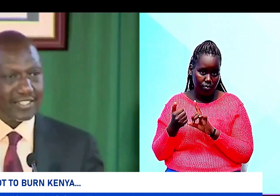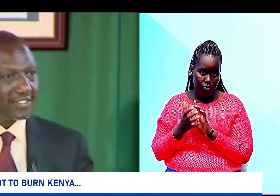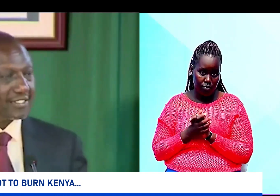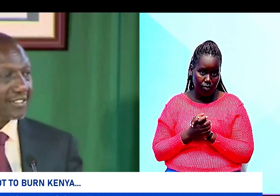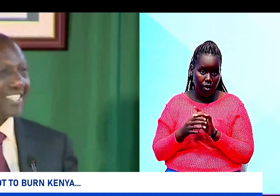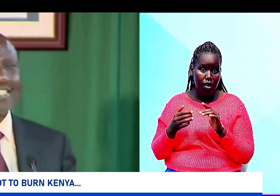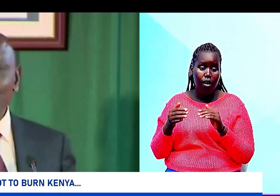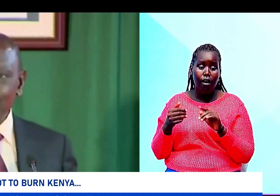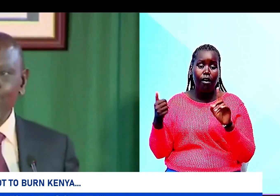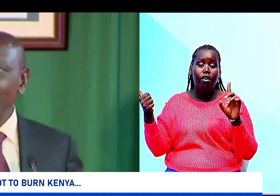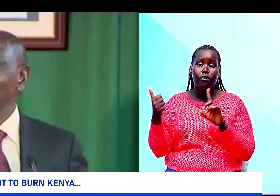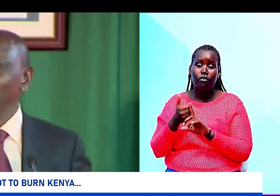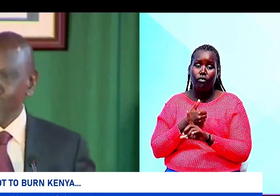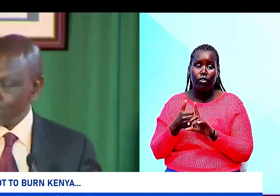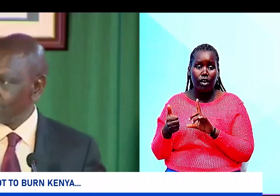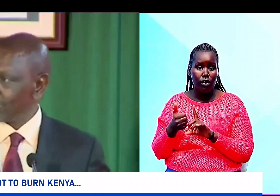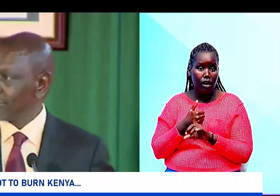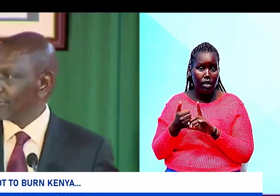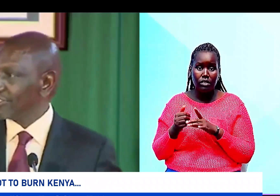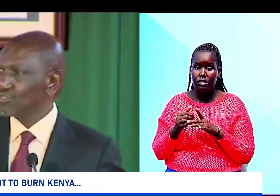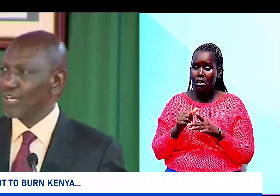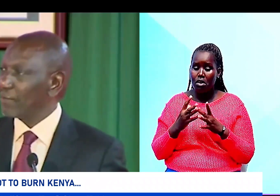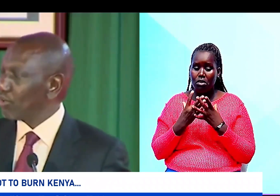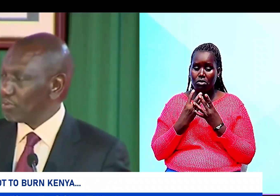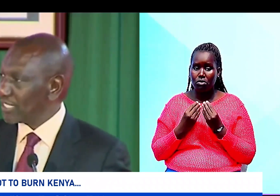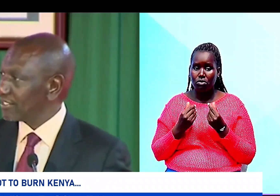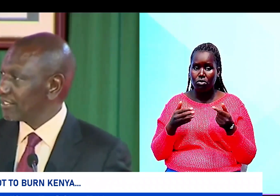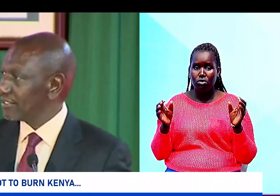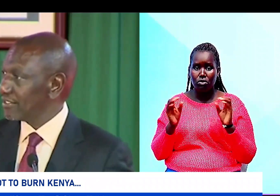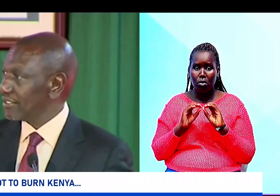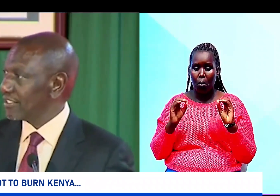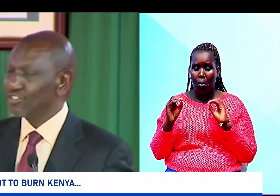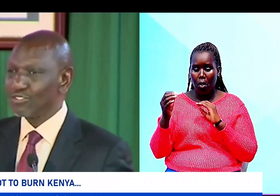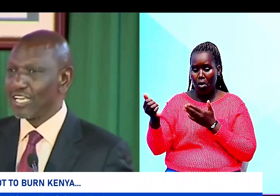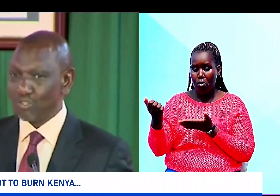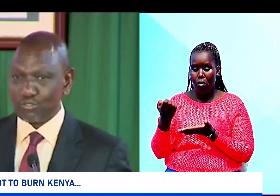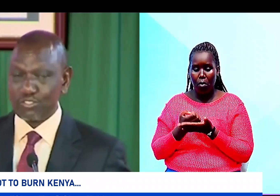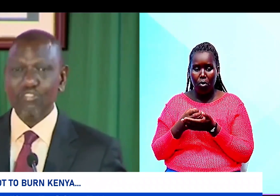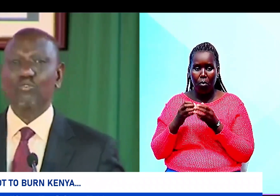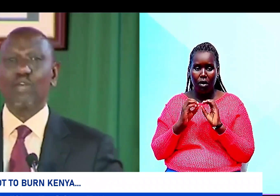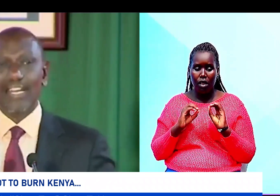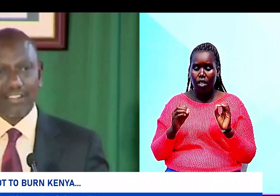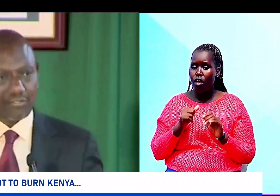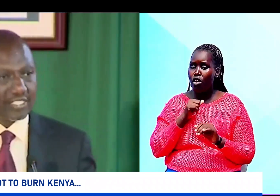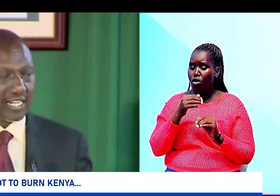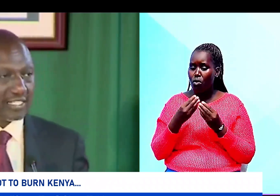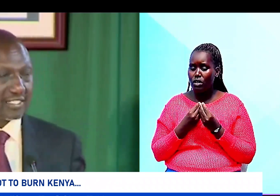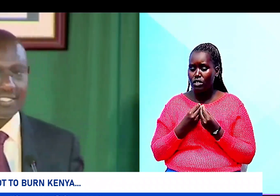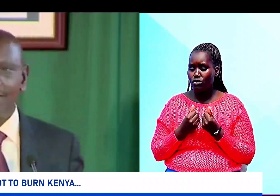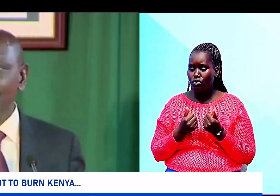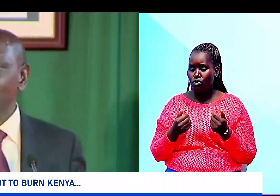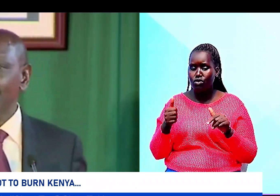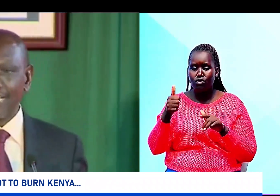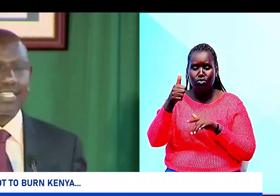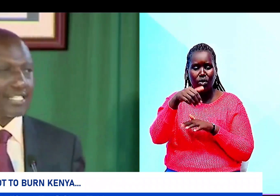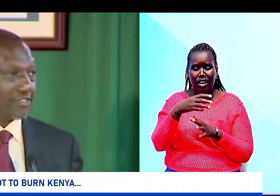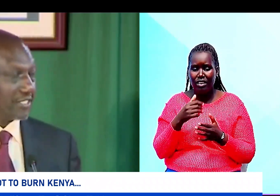Violence is not a solution to unemployment, is not a solution to any of the challenges that Kenya is facing.